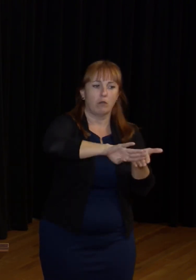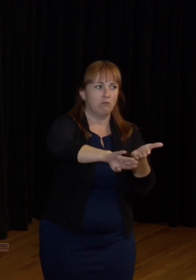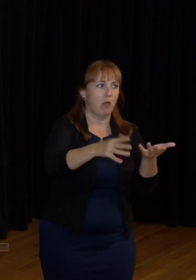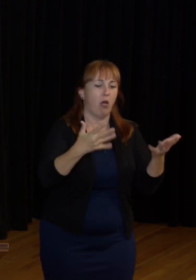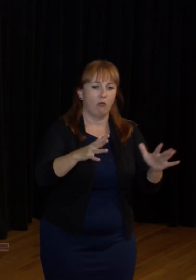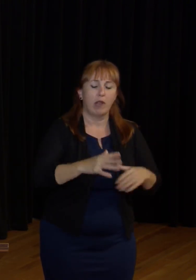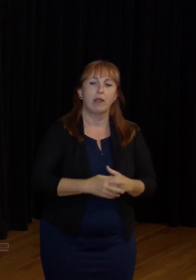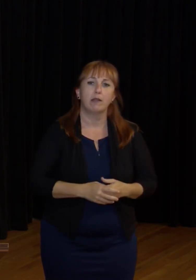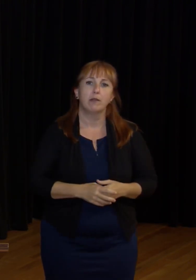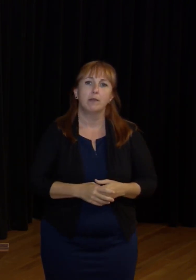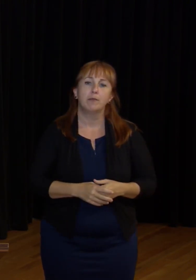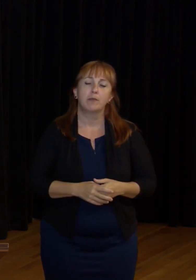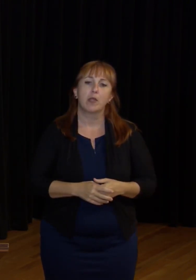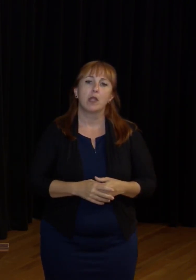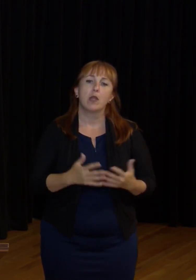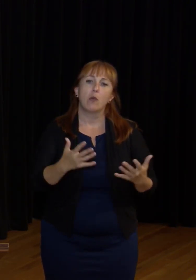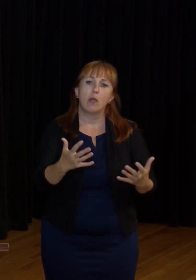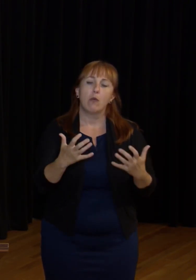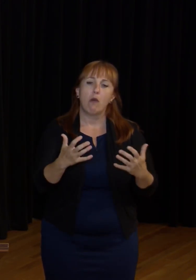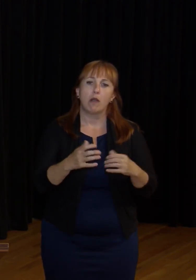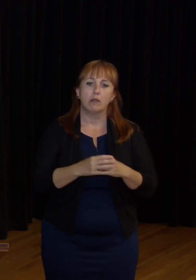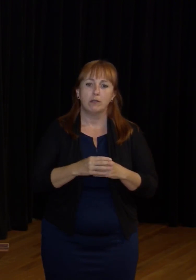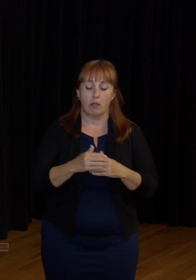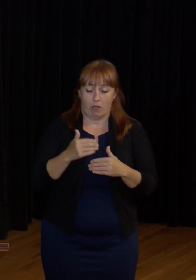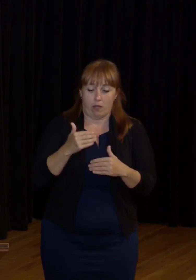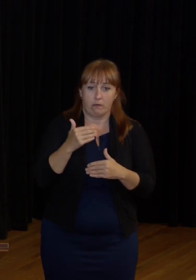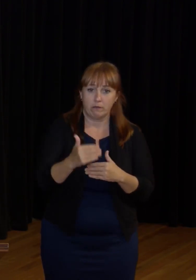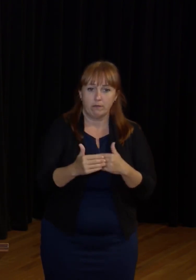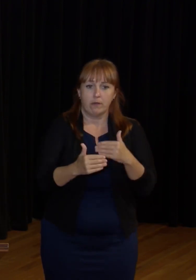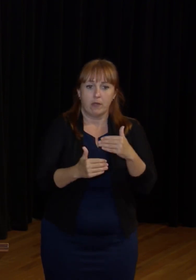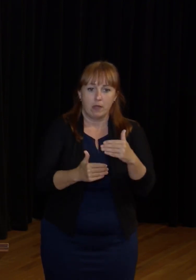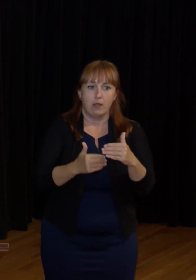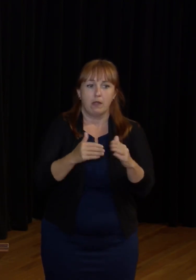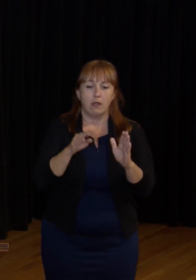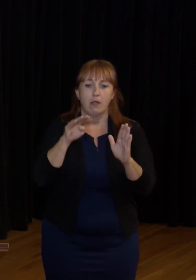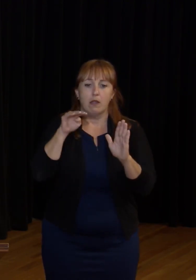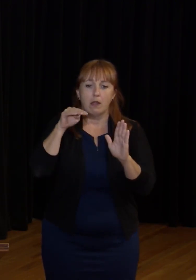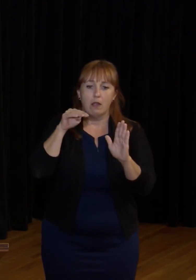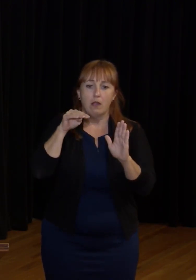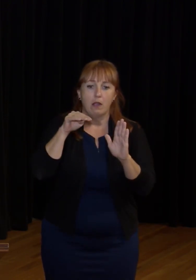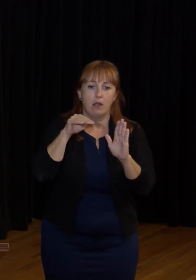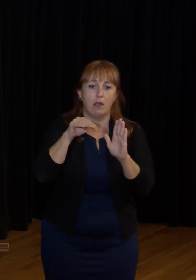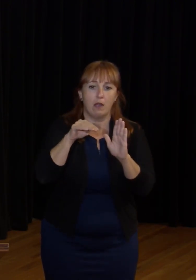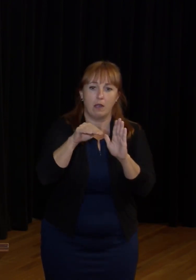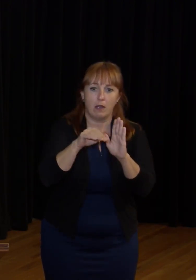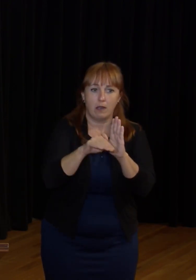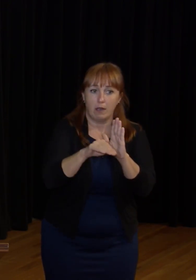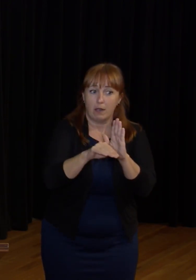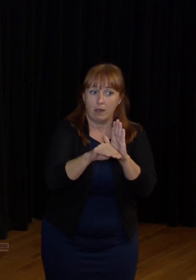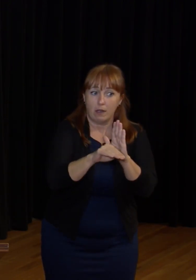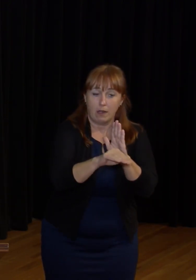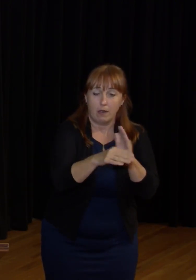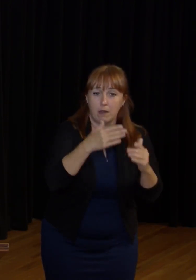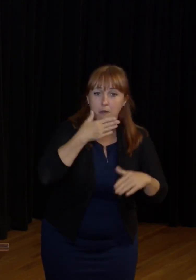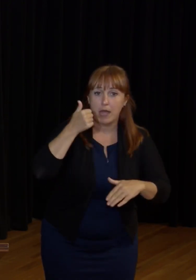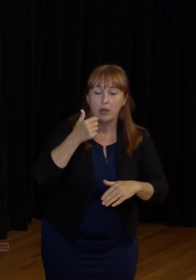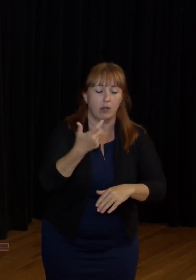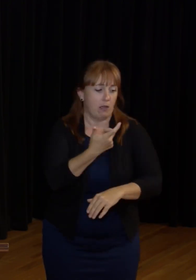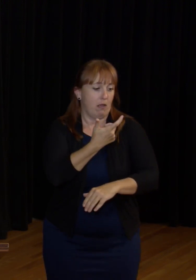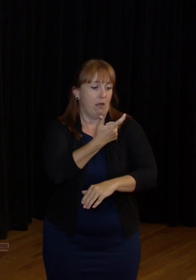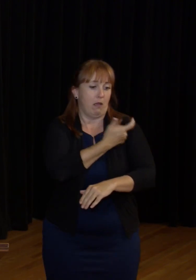like to get to a place where we feel like we're back and we're doing really well. The efficacy of the drug is proven. And so